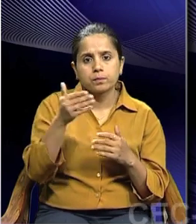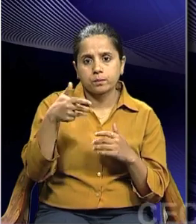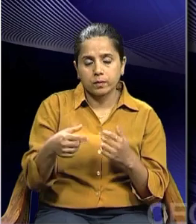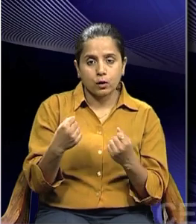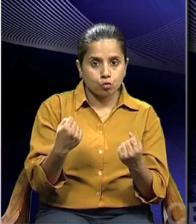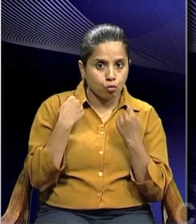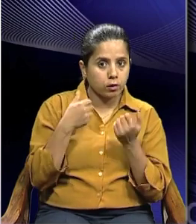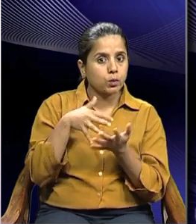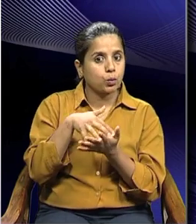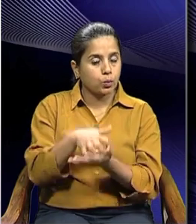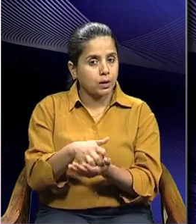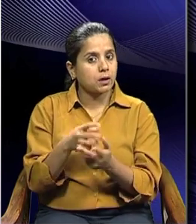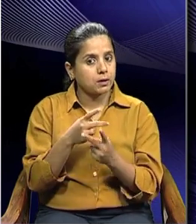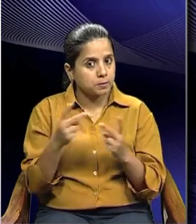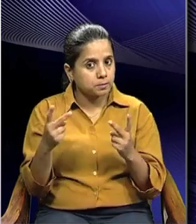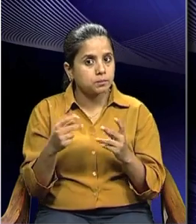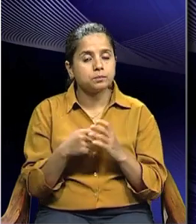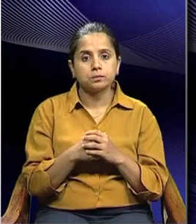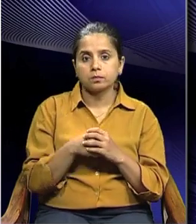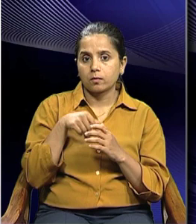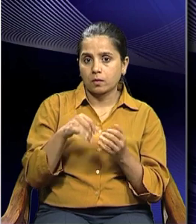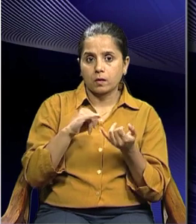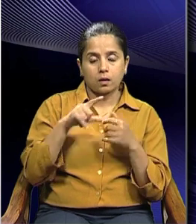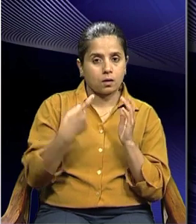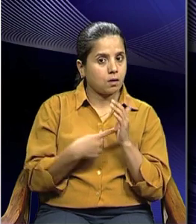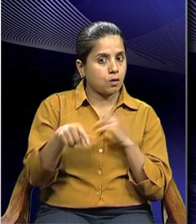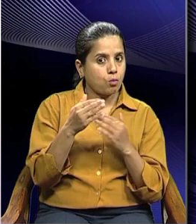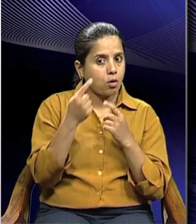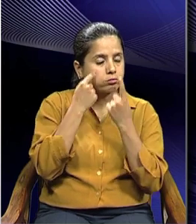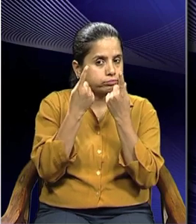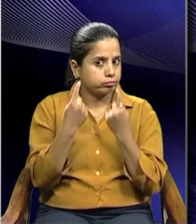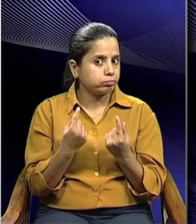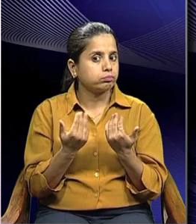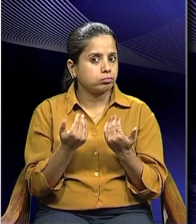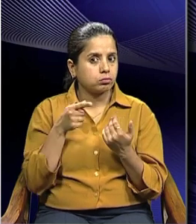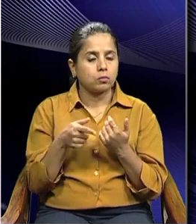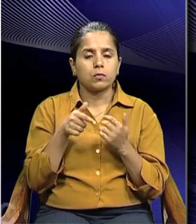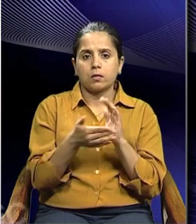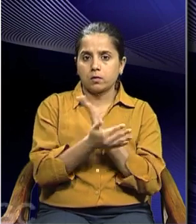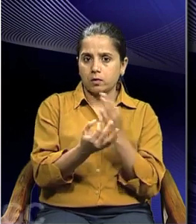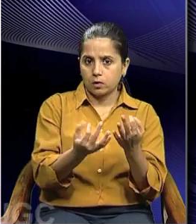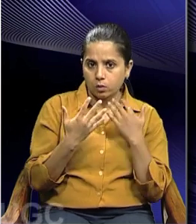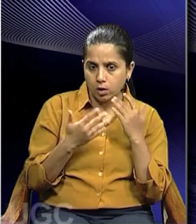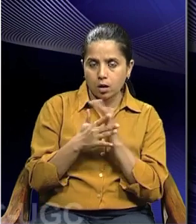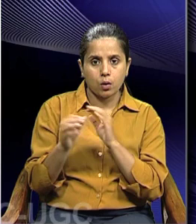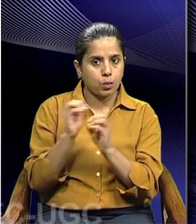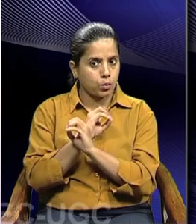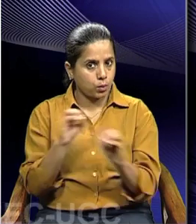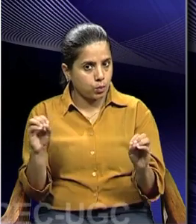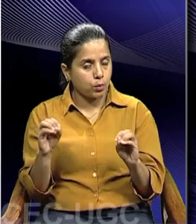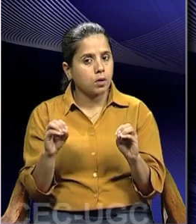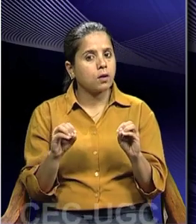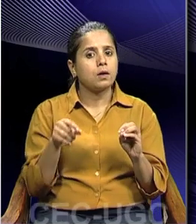and weaknesses of sector can be analyzed in terms of competencies, non-competencies